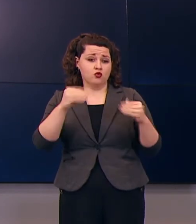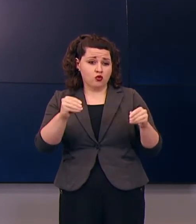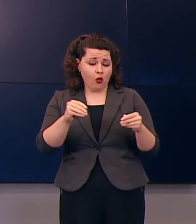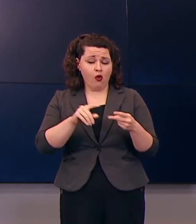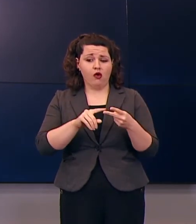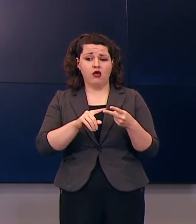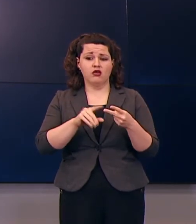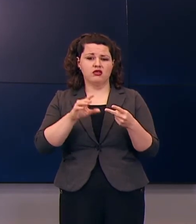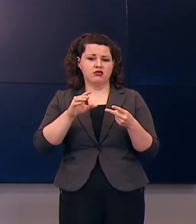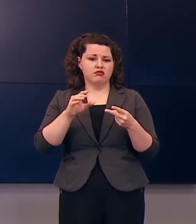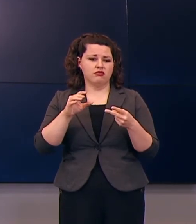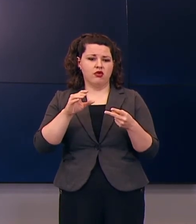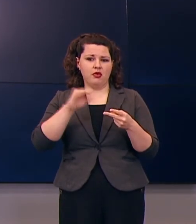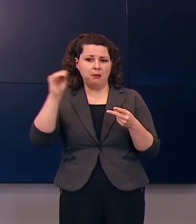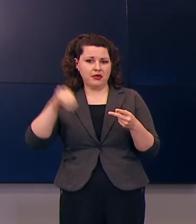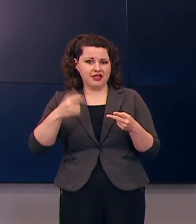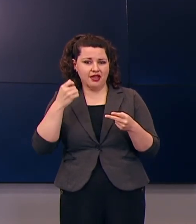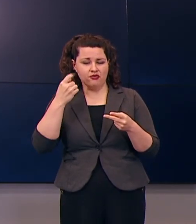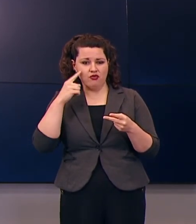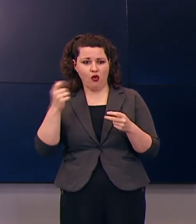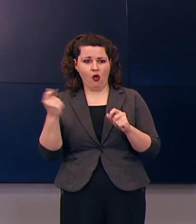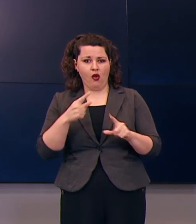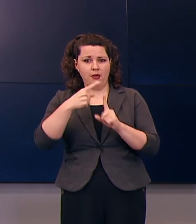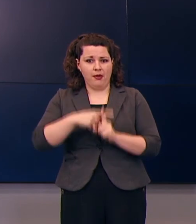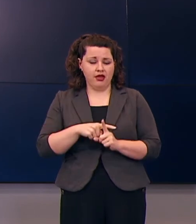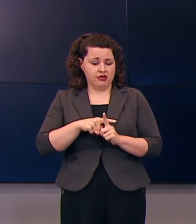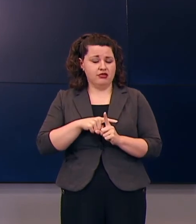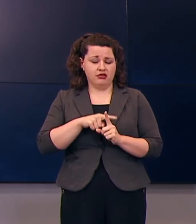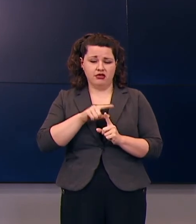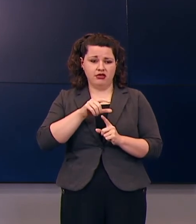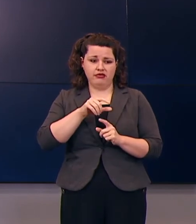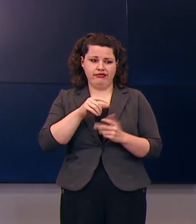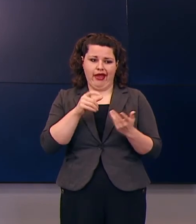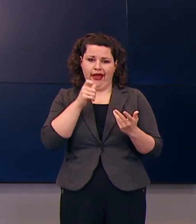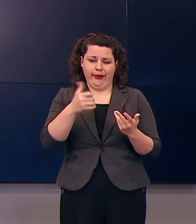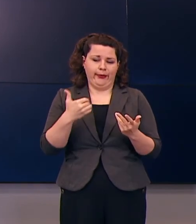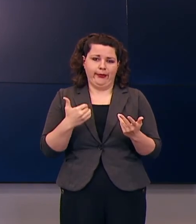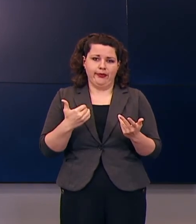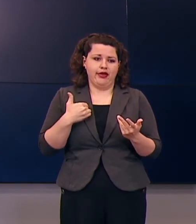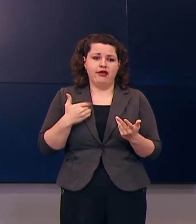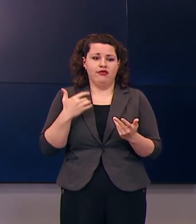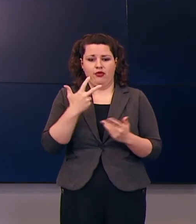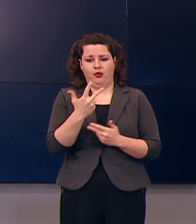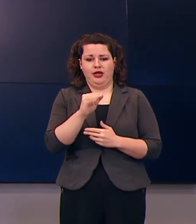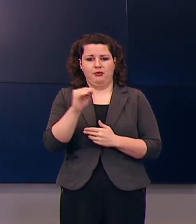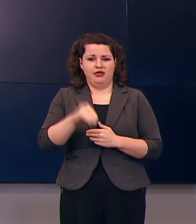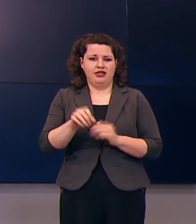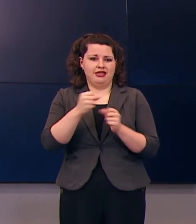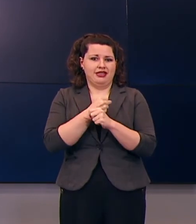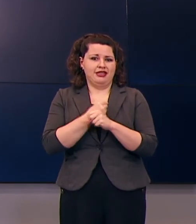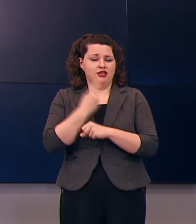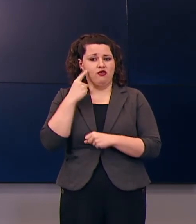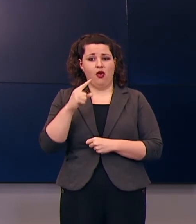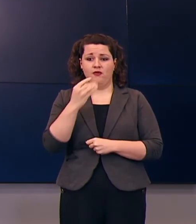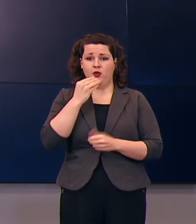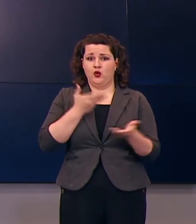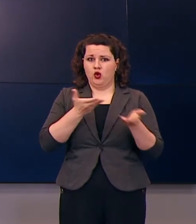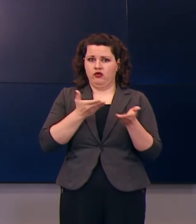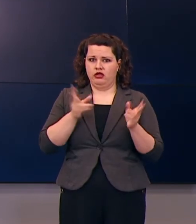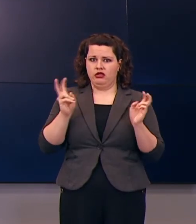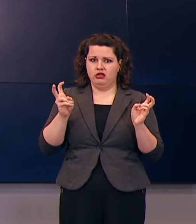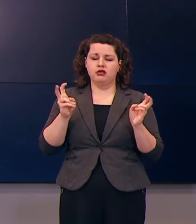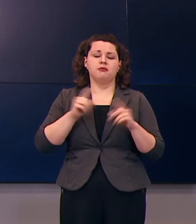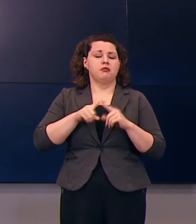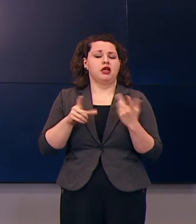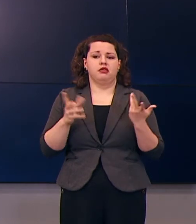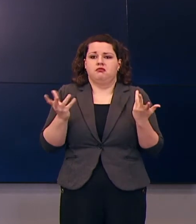stores or the percent of all positive cases that work in grocery stores. I don't. I have a 3% statistic for food service, but other